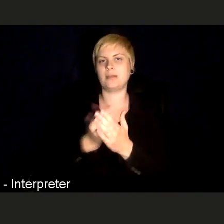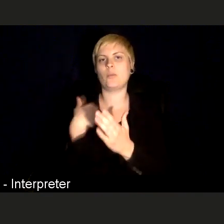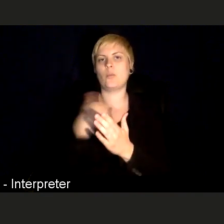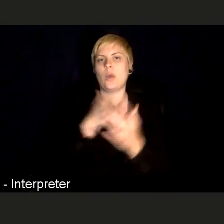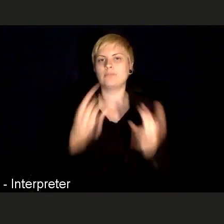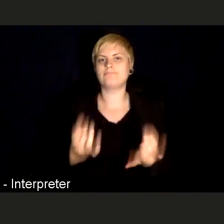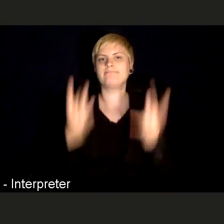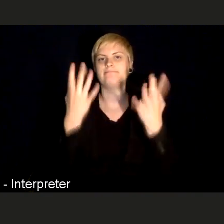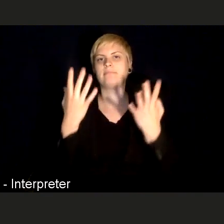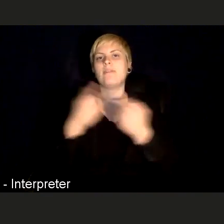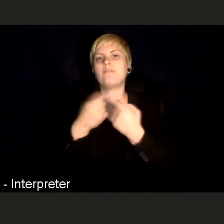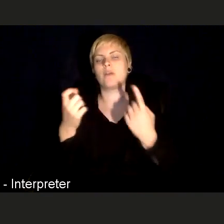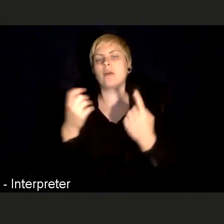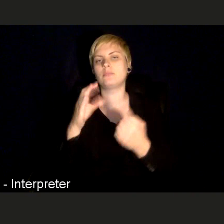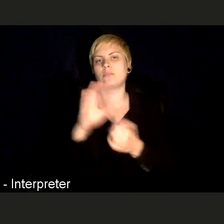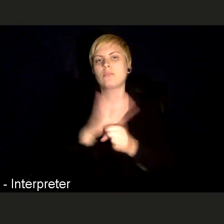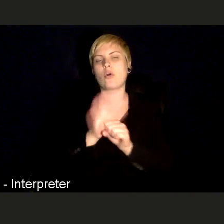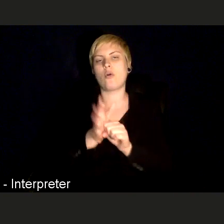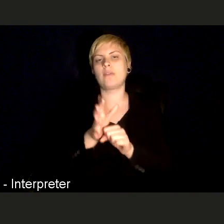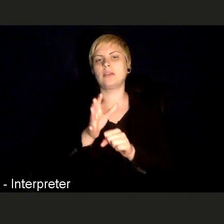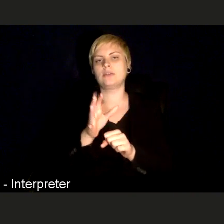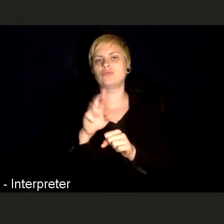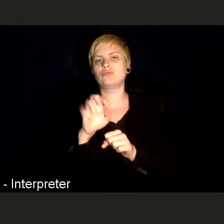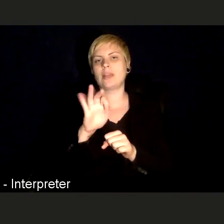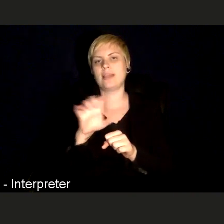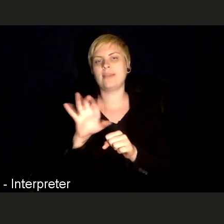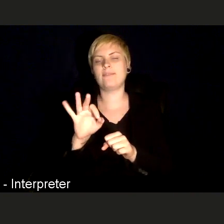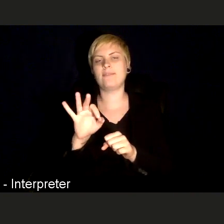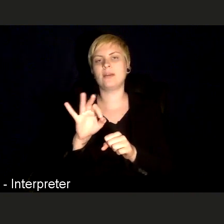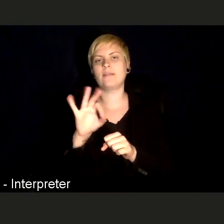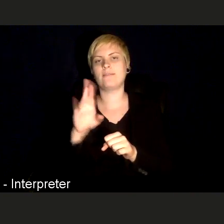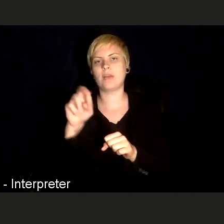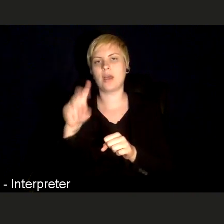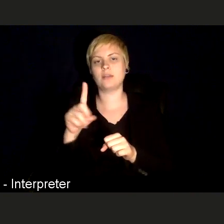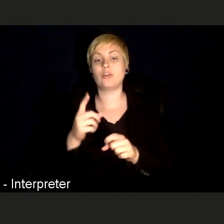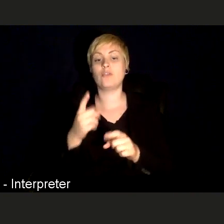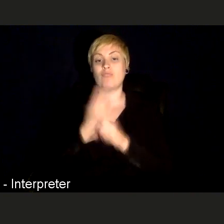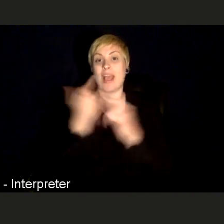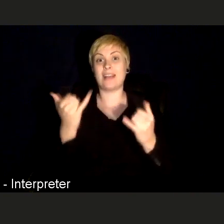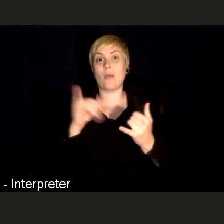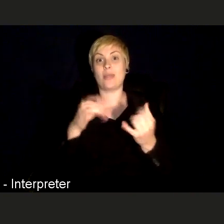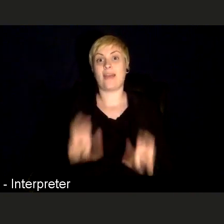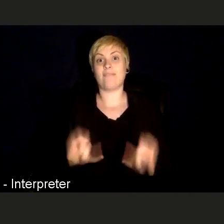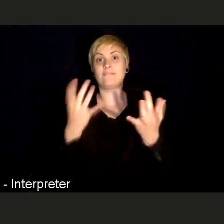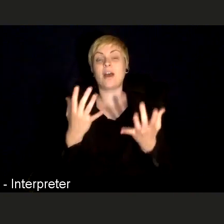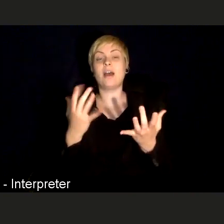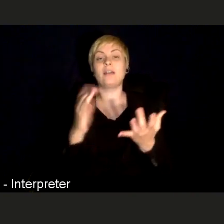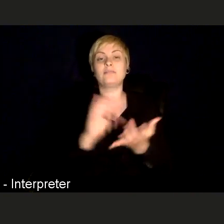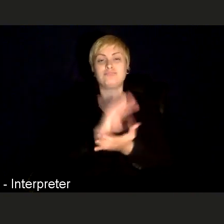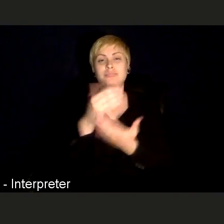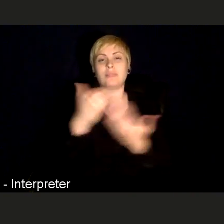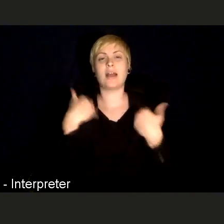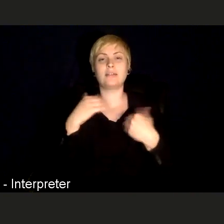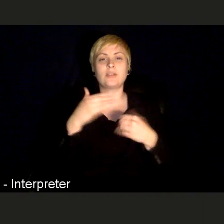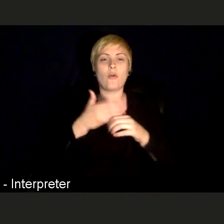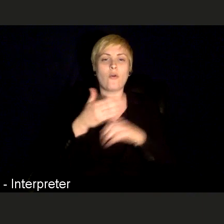COVID Relief Fund. The fund currently, I am very happy to announce, has over